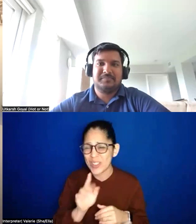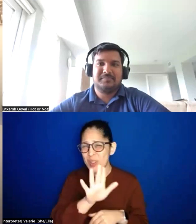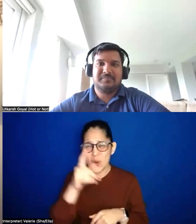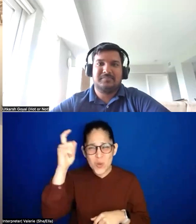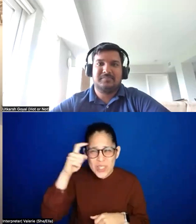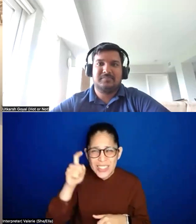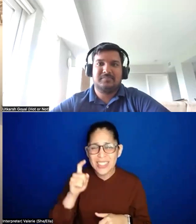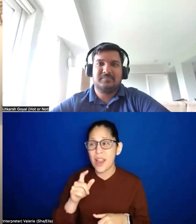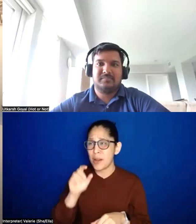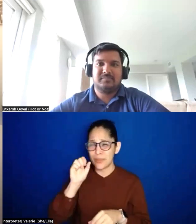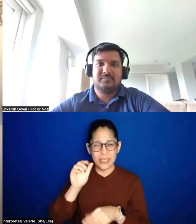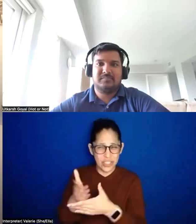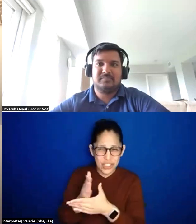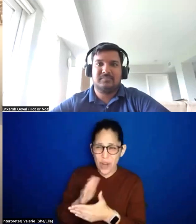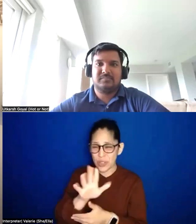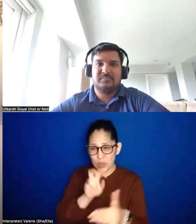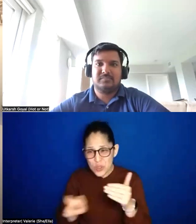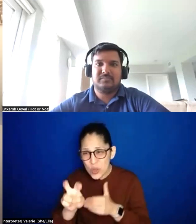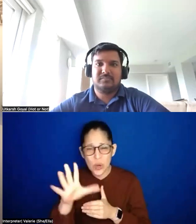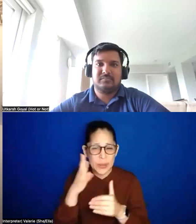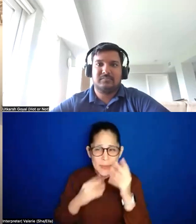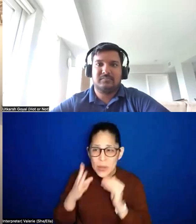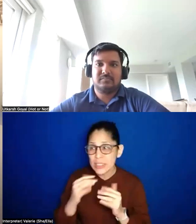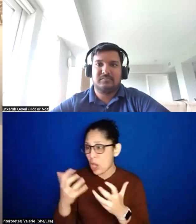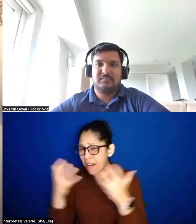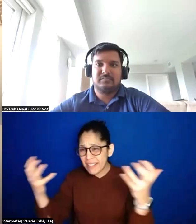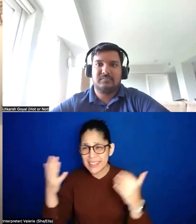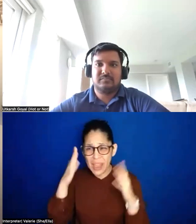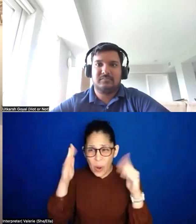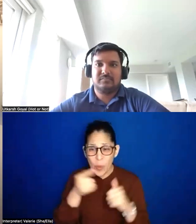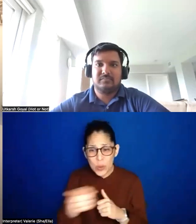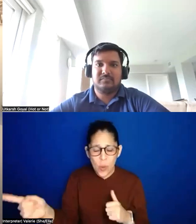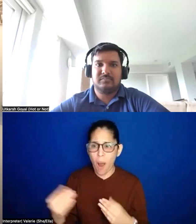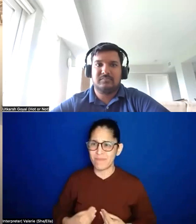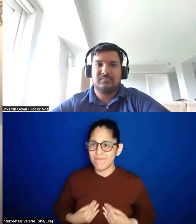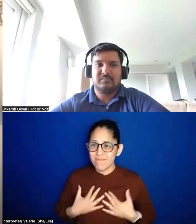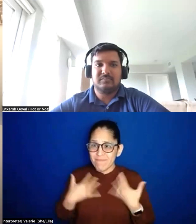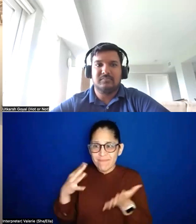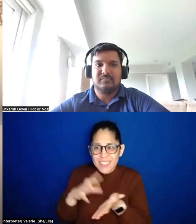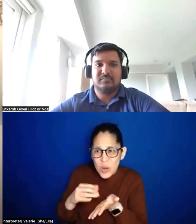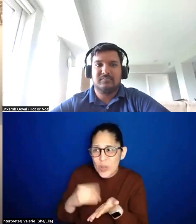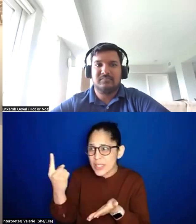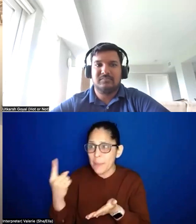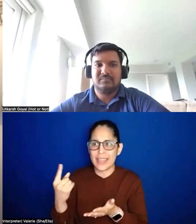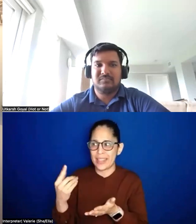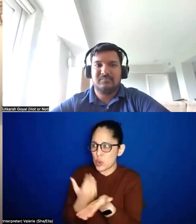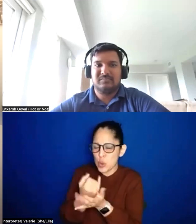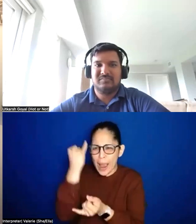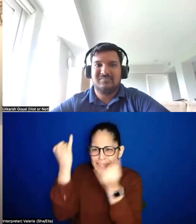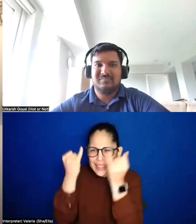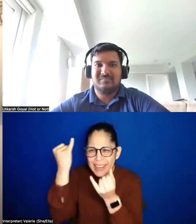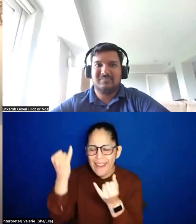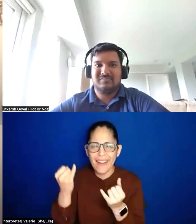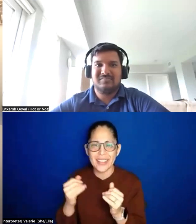wisdom and sharing your journeys with us. Audience, I hope you got some inspiration from their ideas, probably no doubt